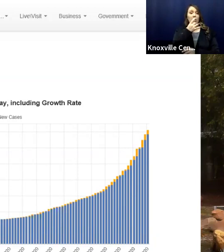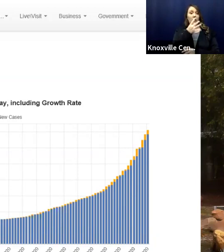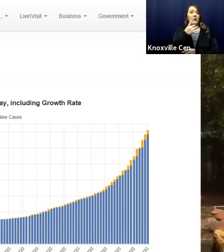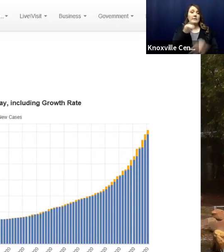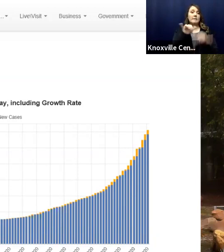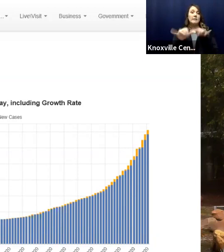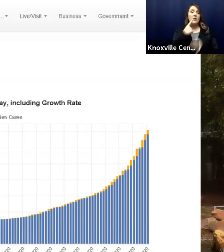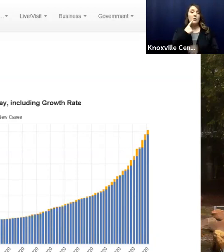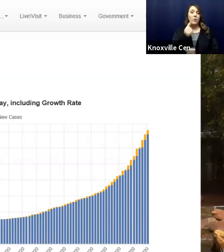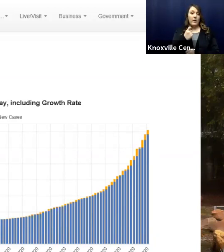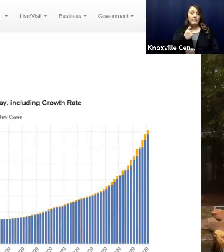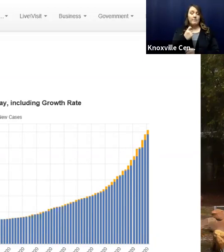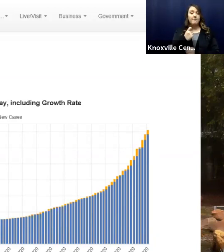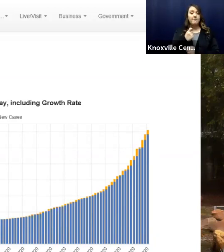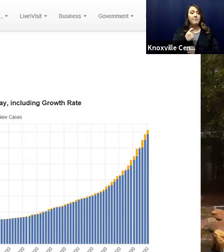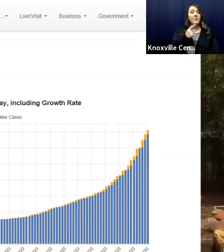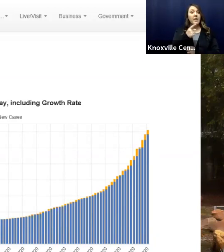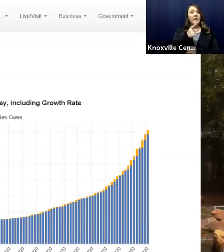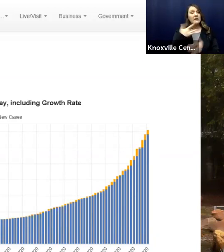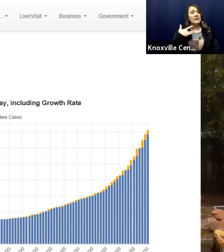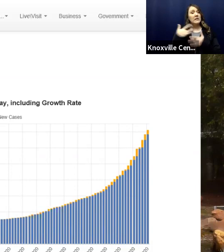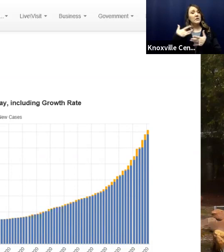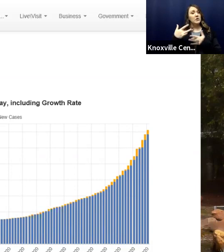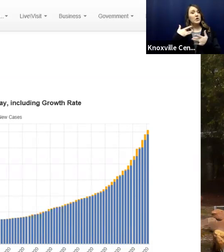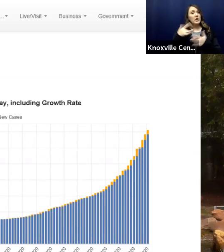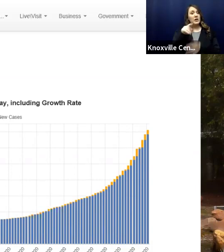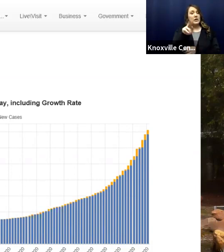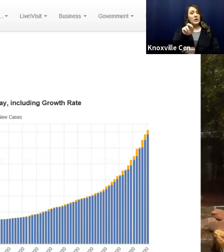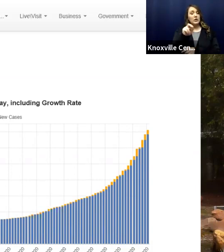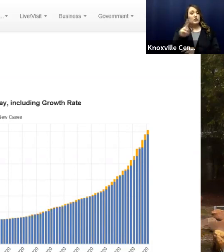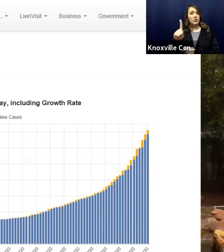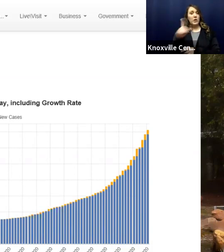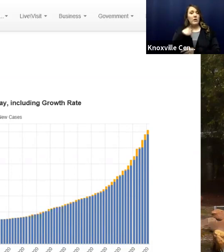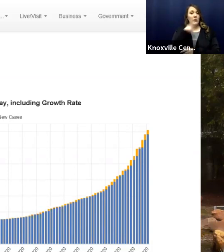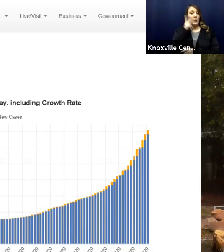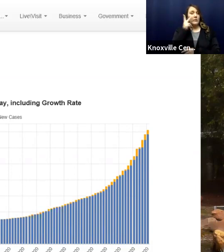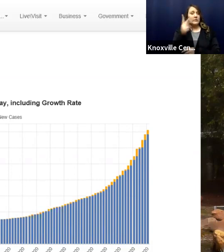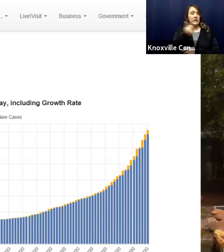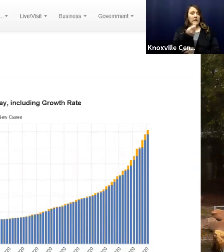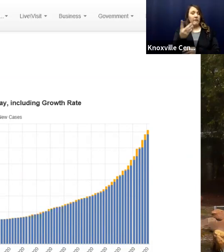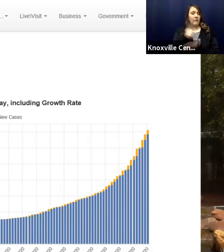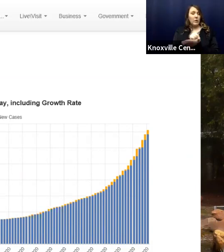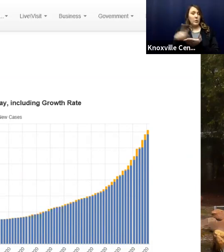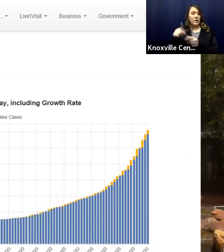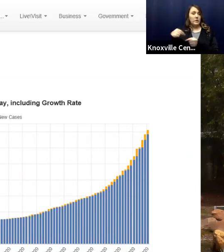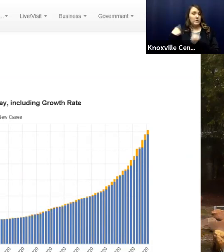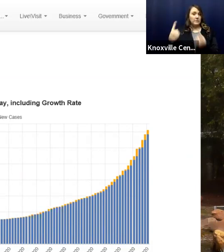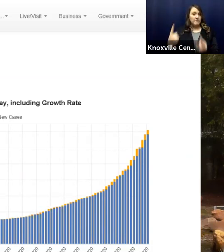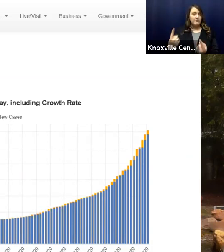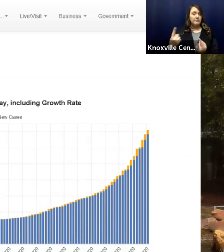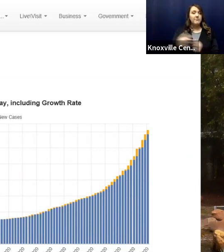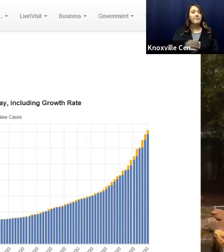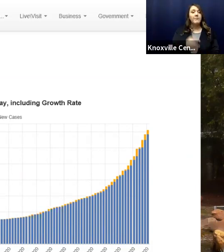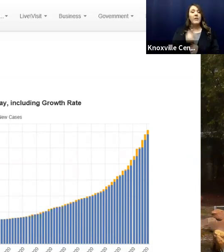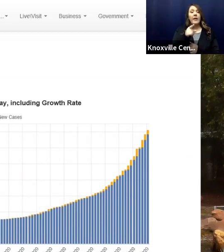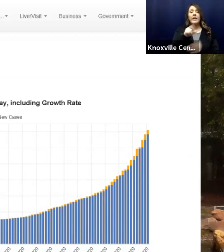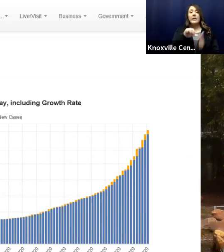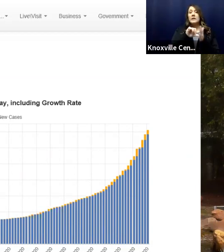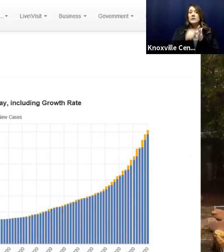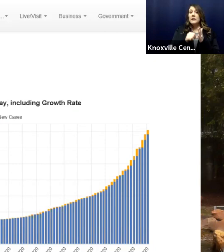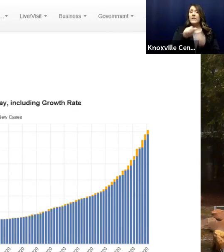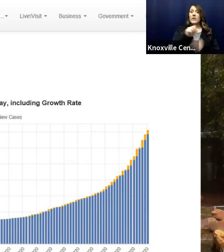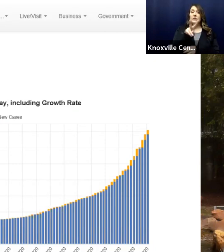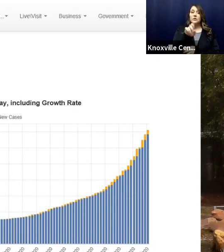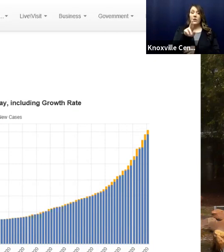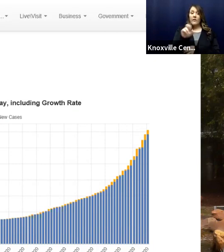red. This is a concerning trend and one that we have seen for the past several weeks. It further reiterates that the virus is still